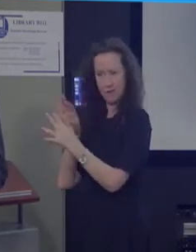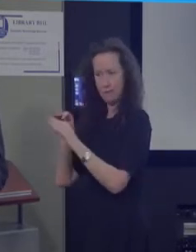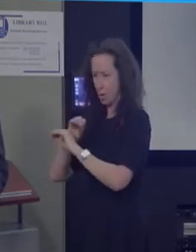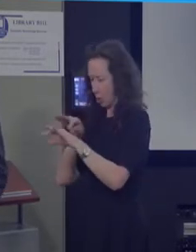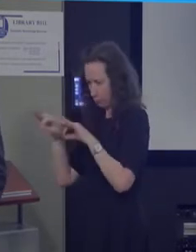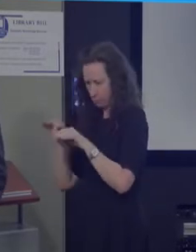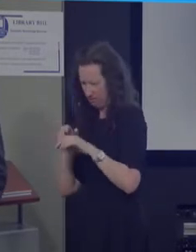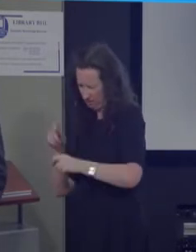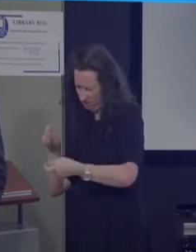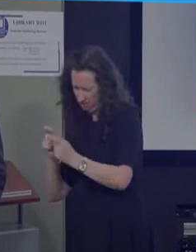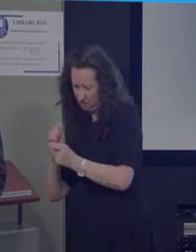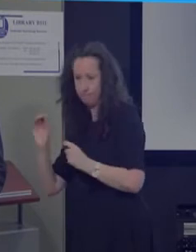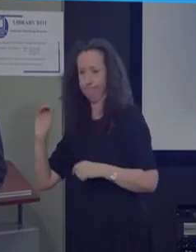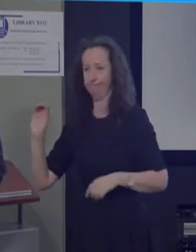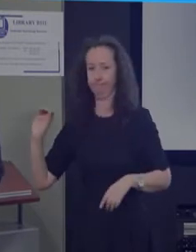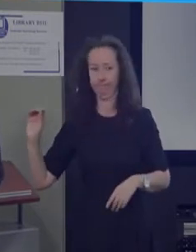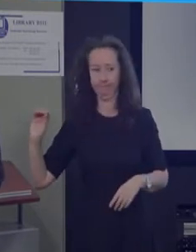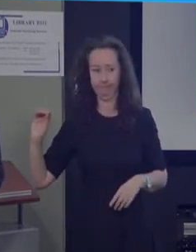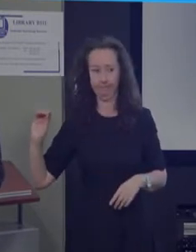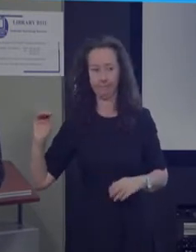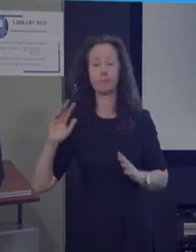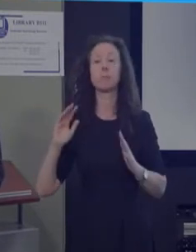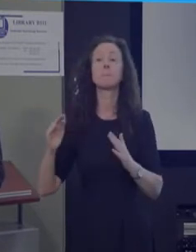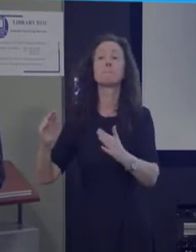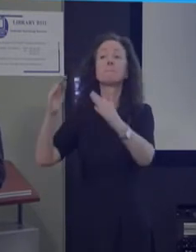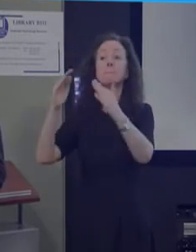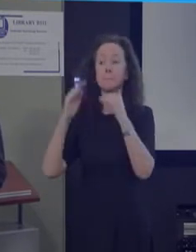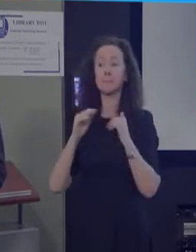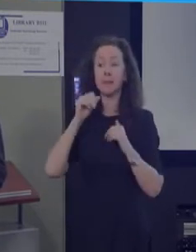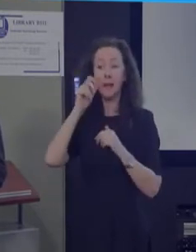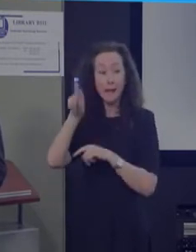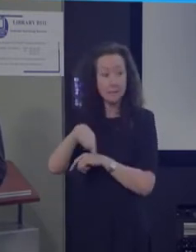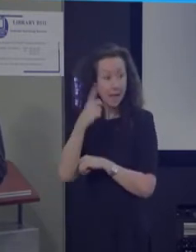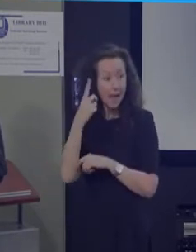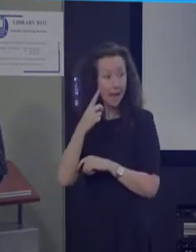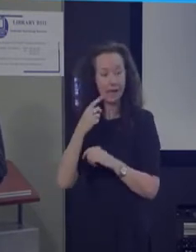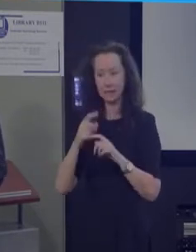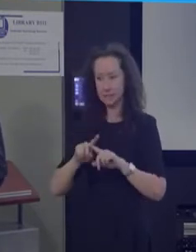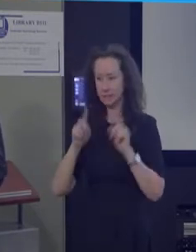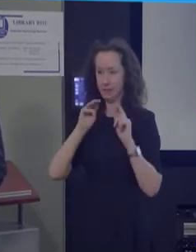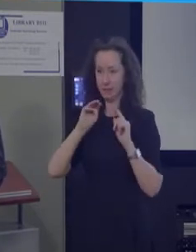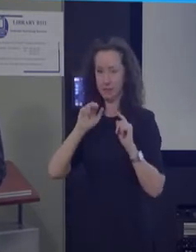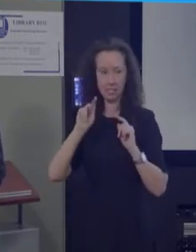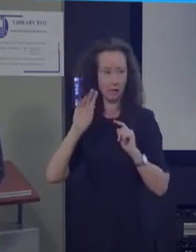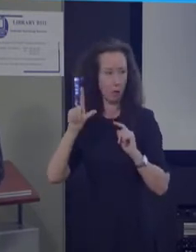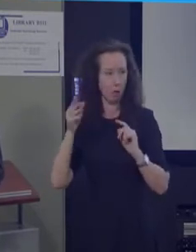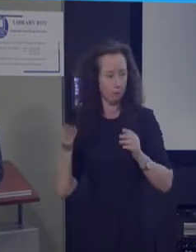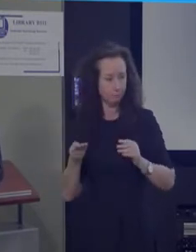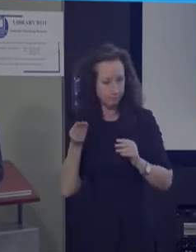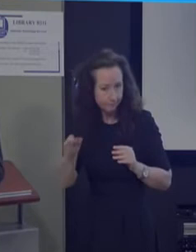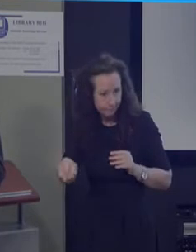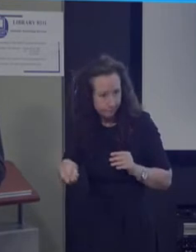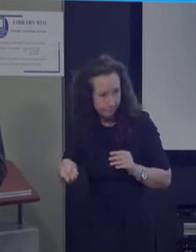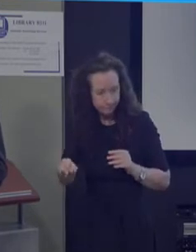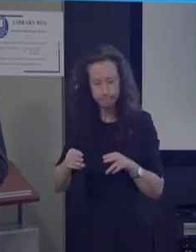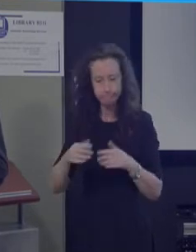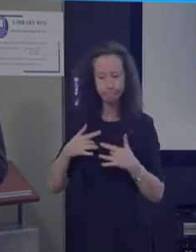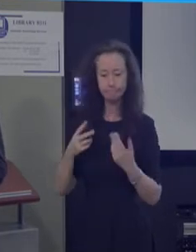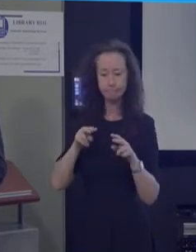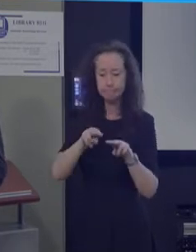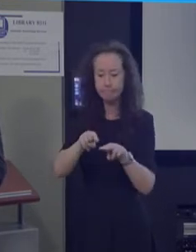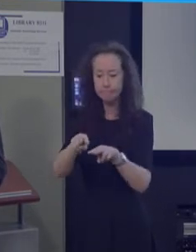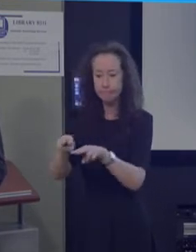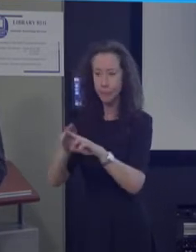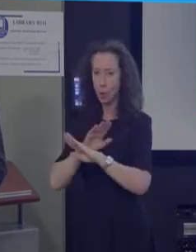Then the next day we give them another kind of material. We assess them to see what they learned during the learning phases. There's